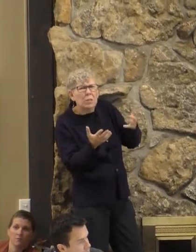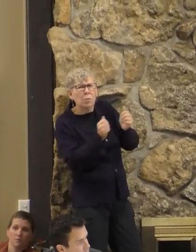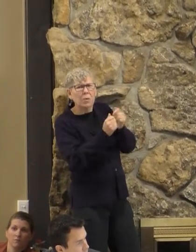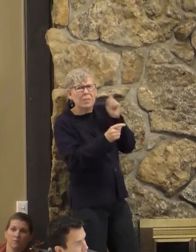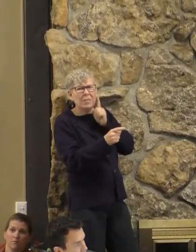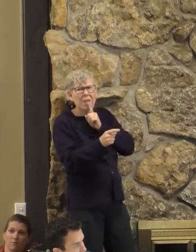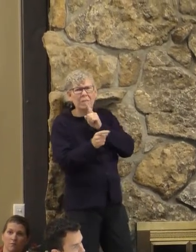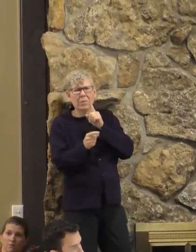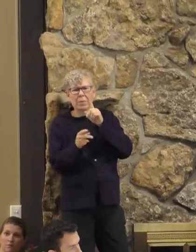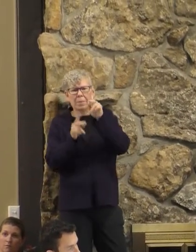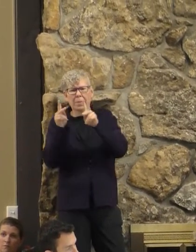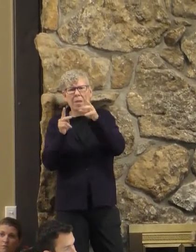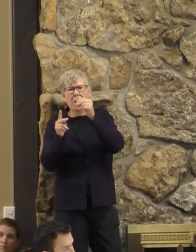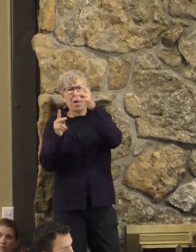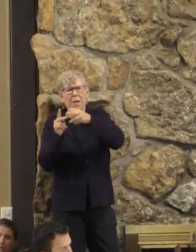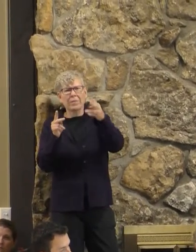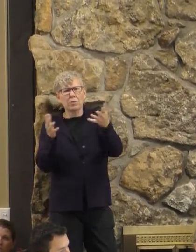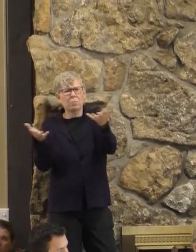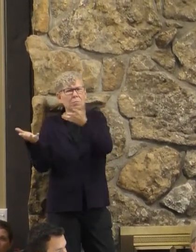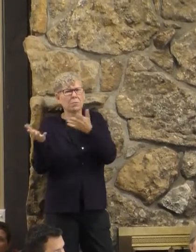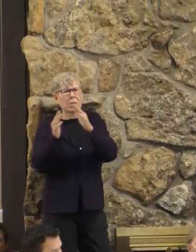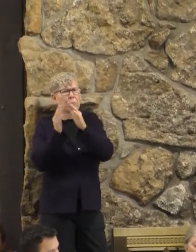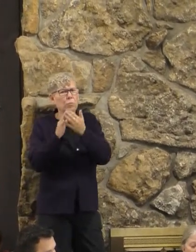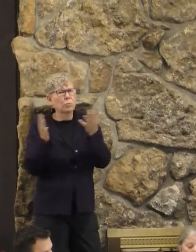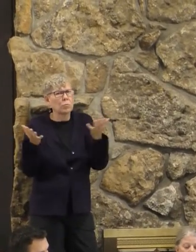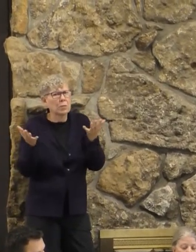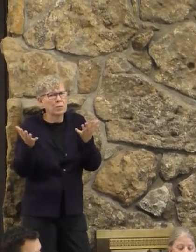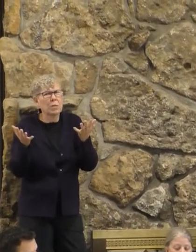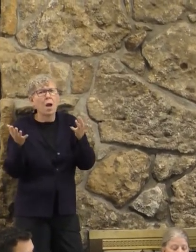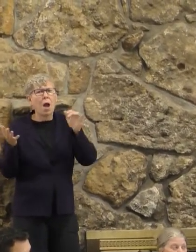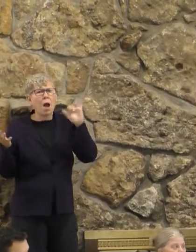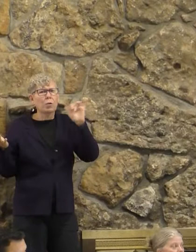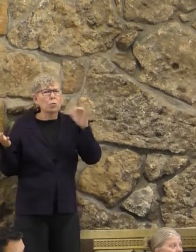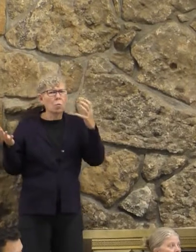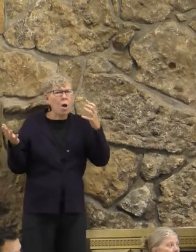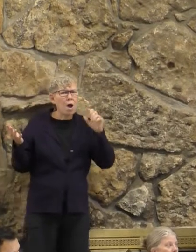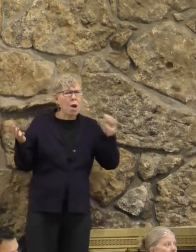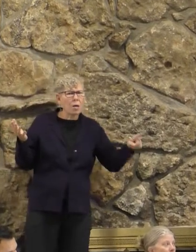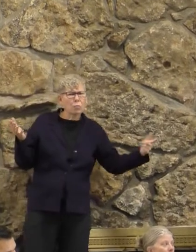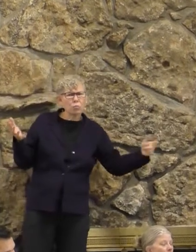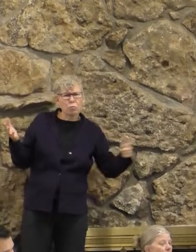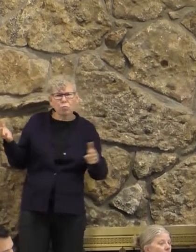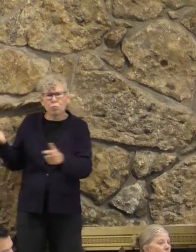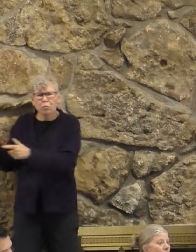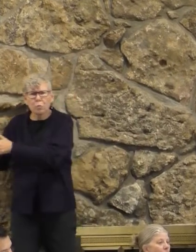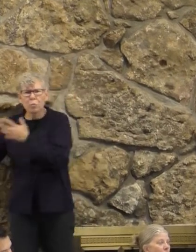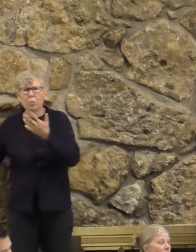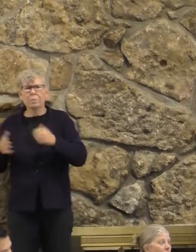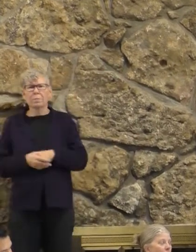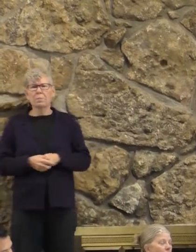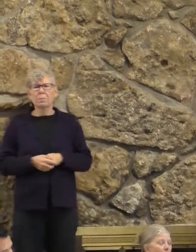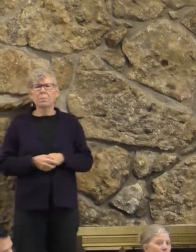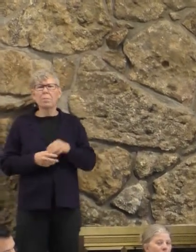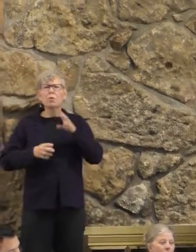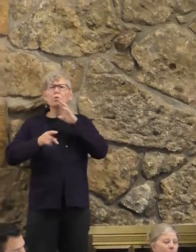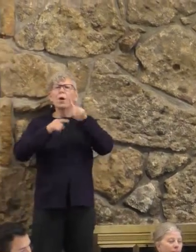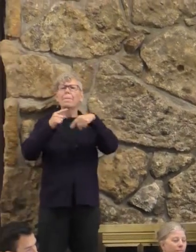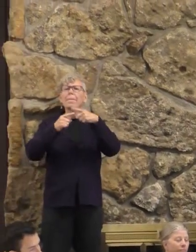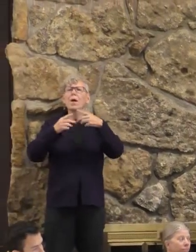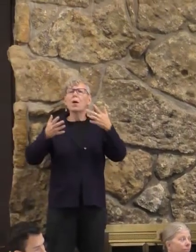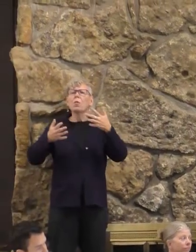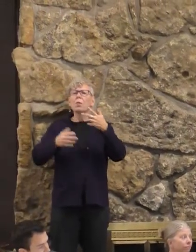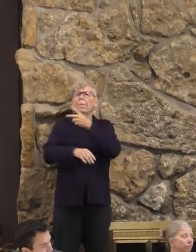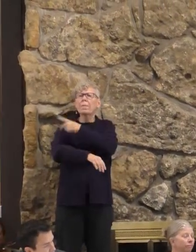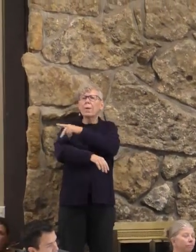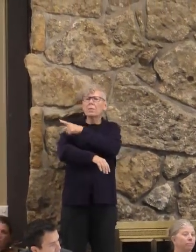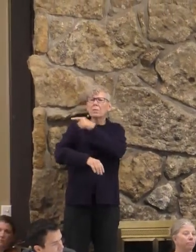you could also, and I'm going to ask a few other panelists to weigh in on this after you do, talk about when Patrick mentioned VRI earlier,